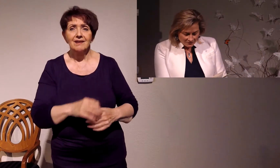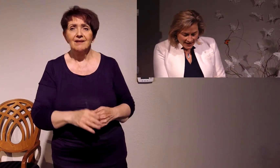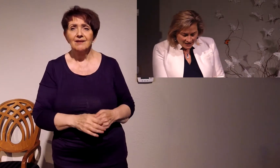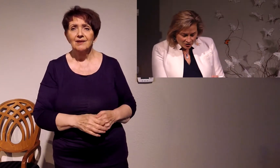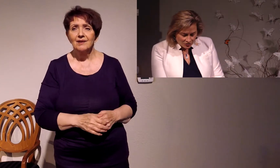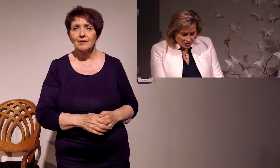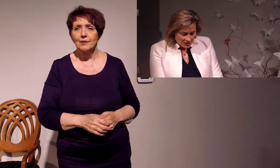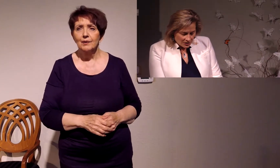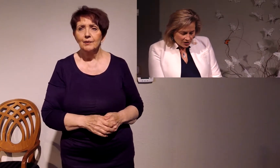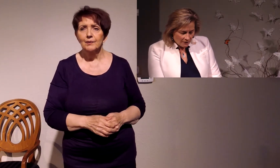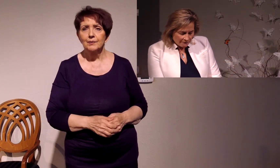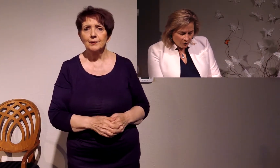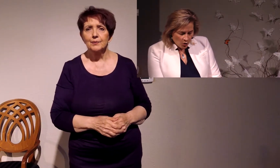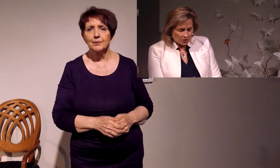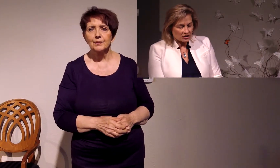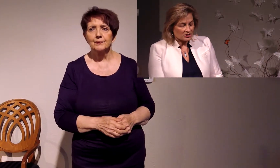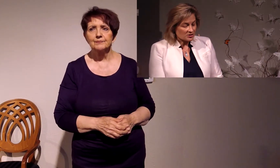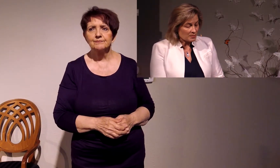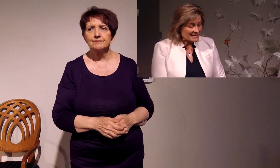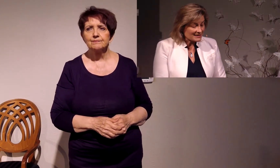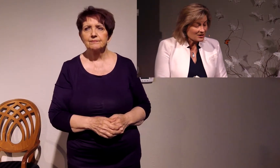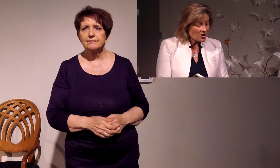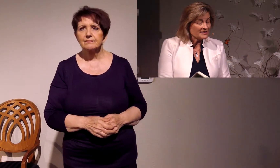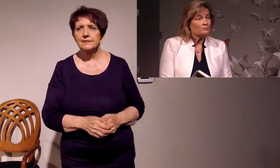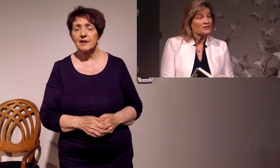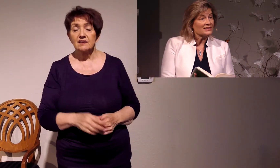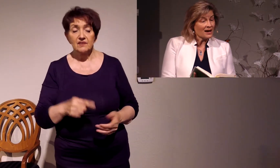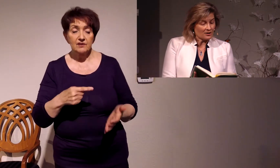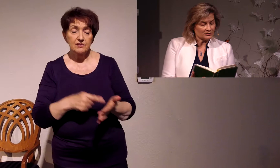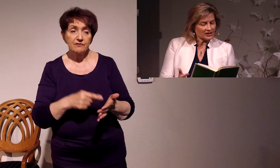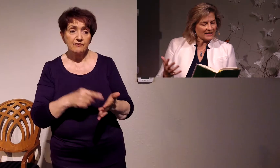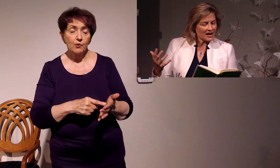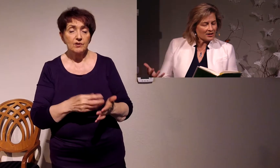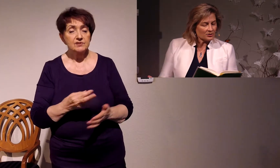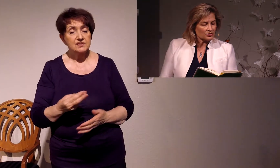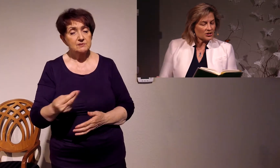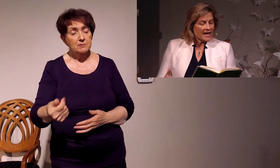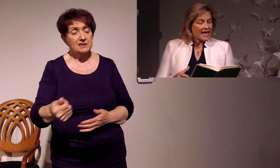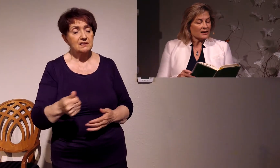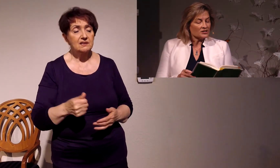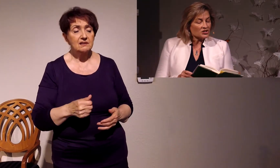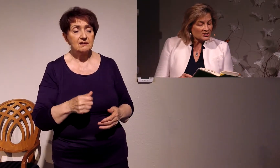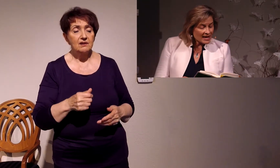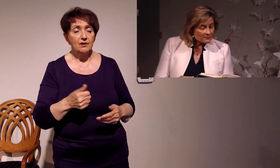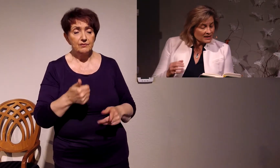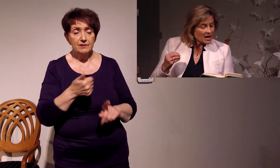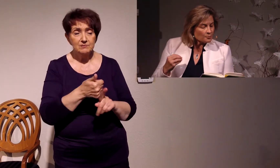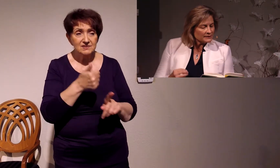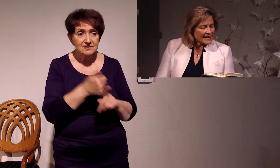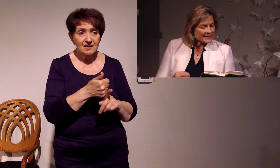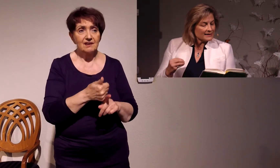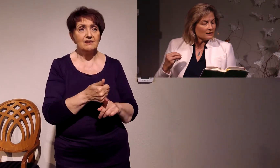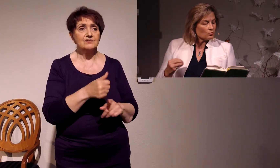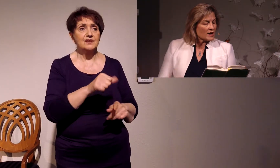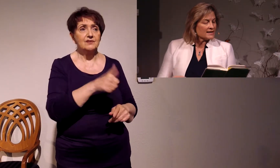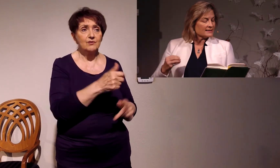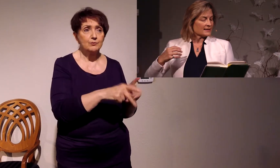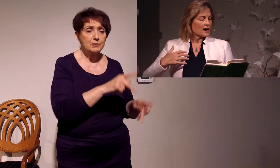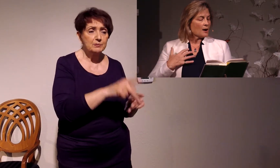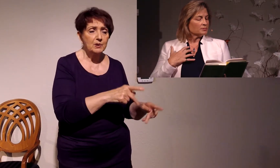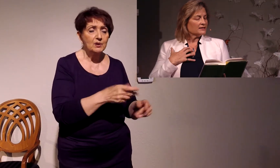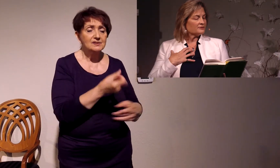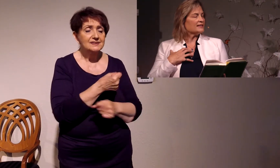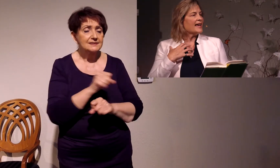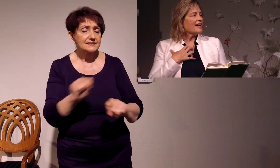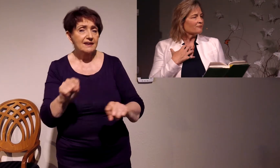and if they could afford to spend it on themselves and others and on saving our planet in ways